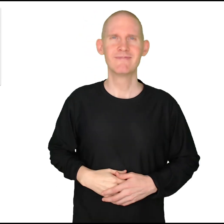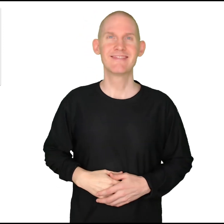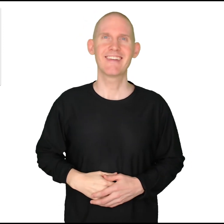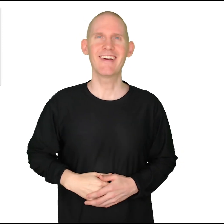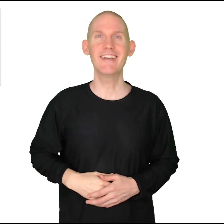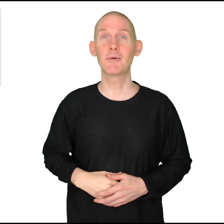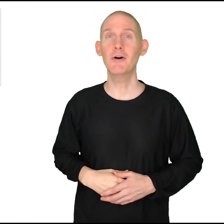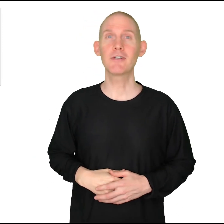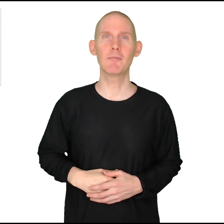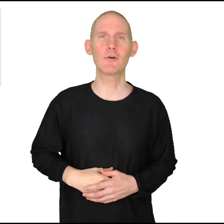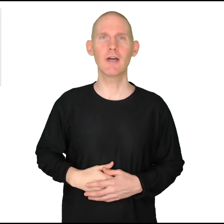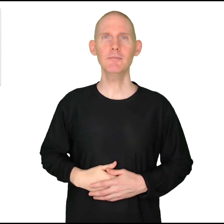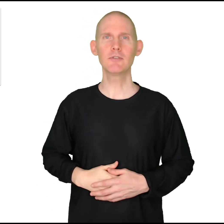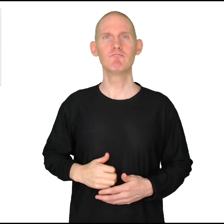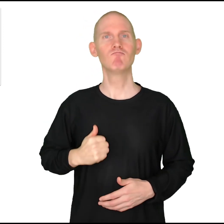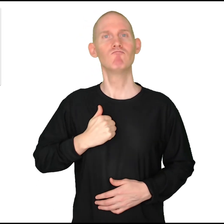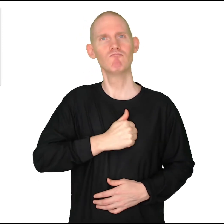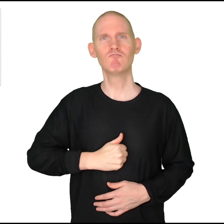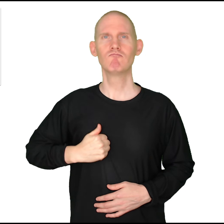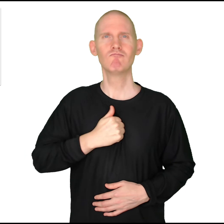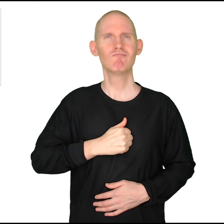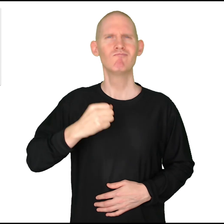All right, here we go. A couple more times.